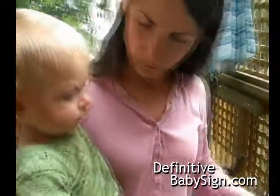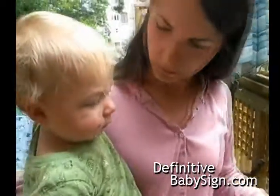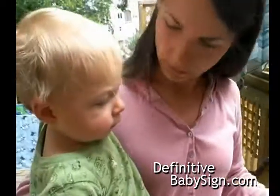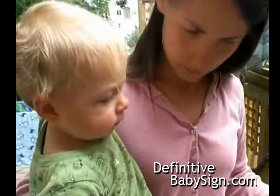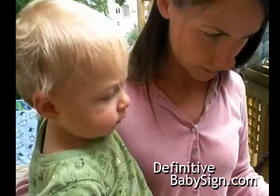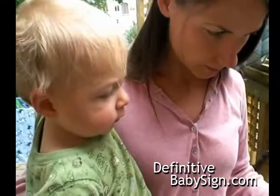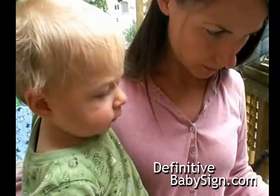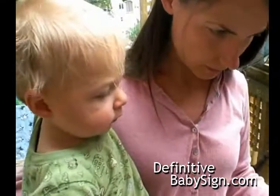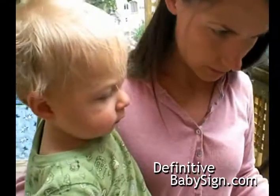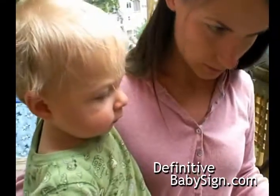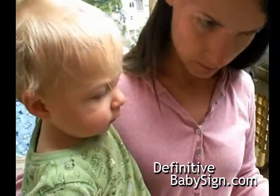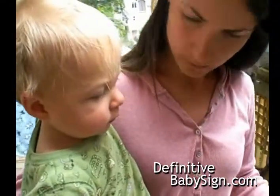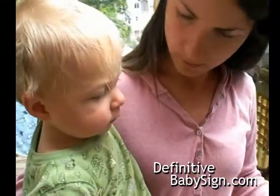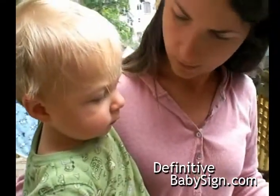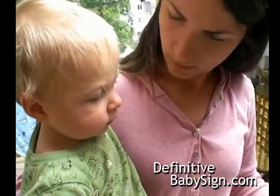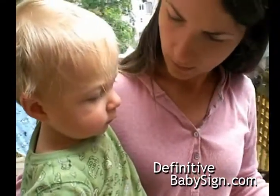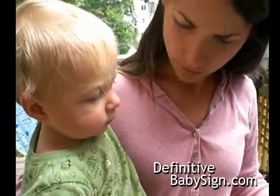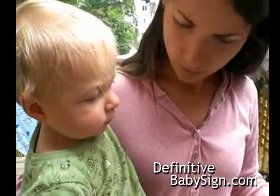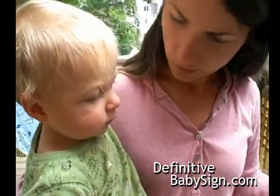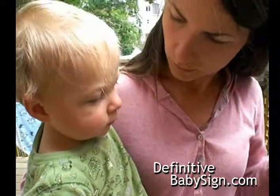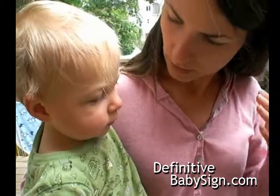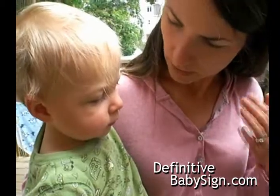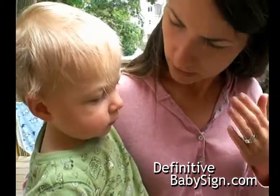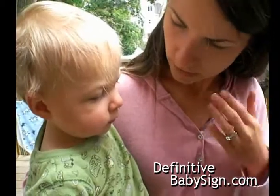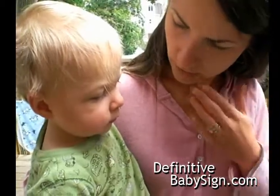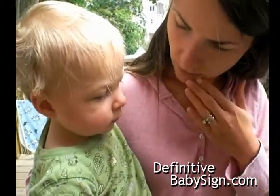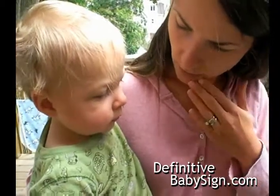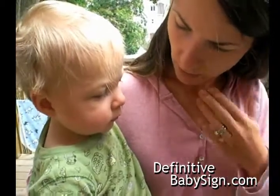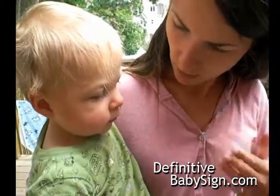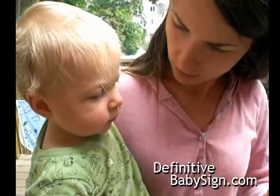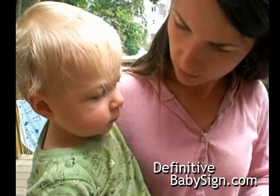Holden, look at the barbecue. No touch, hot.